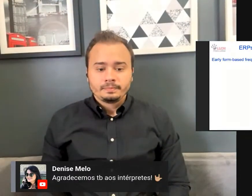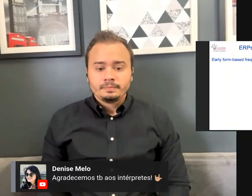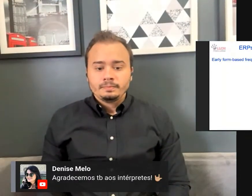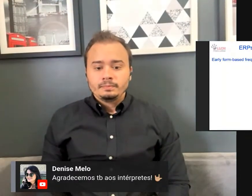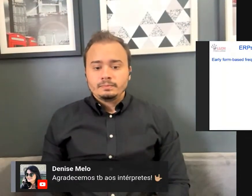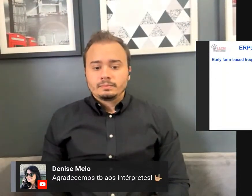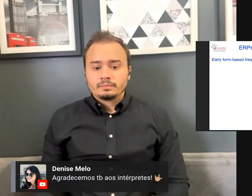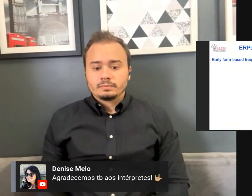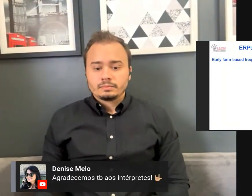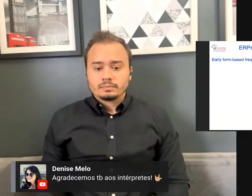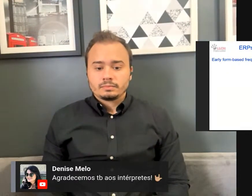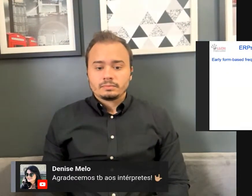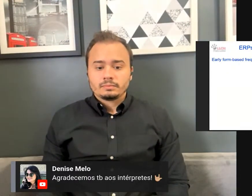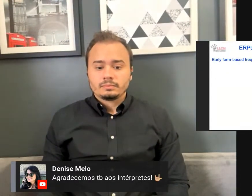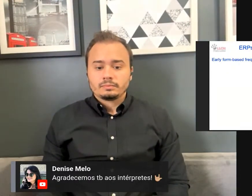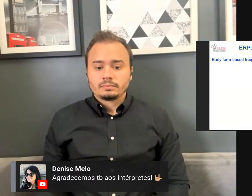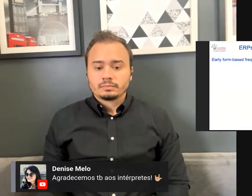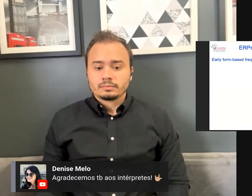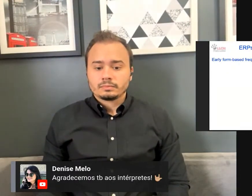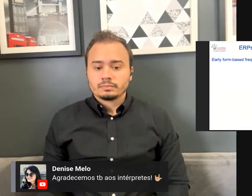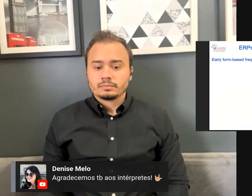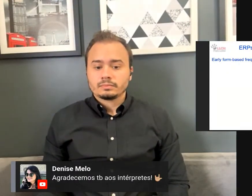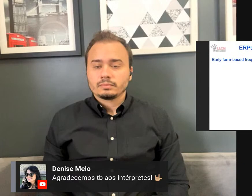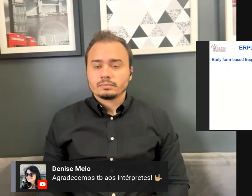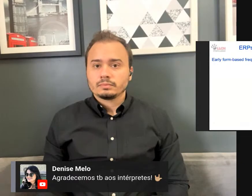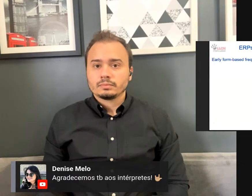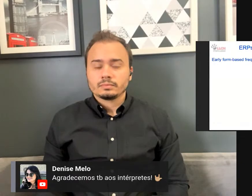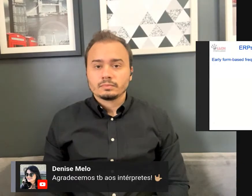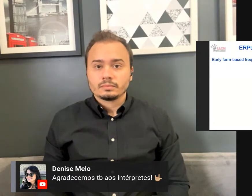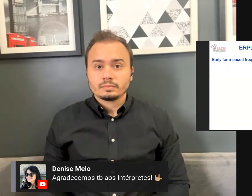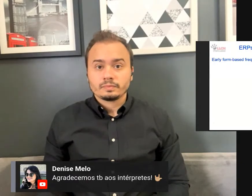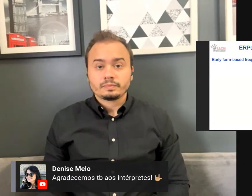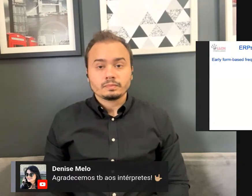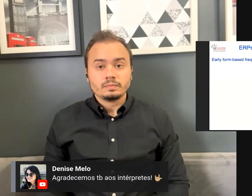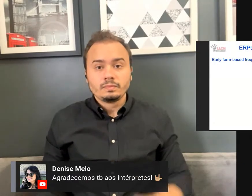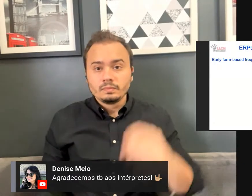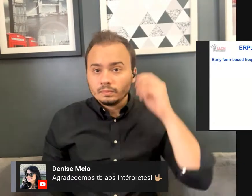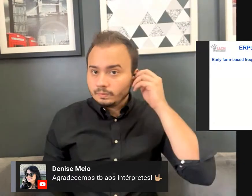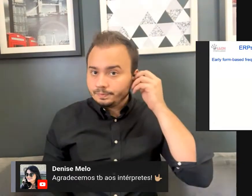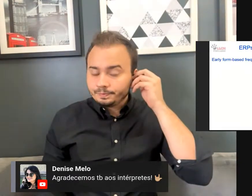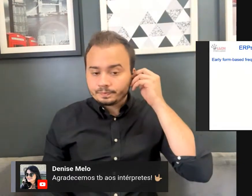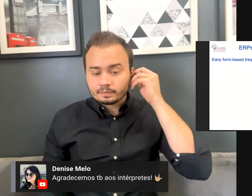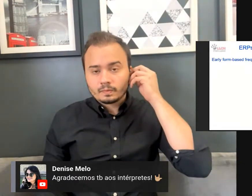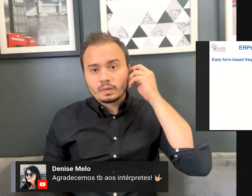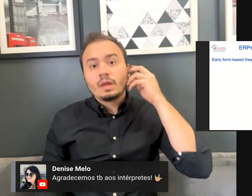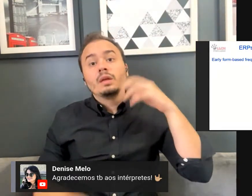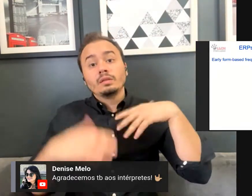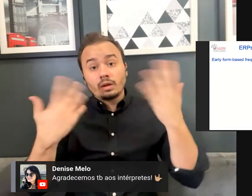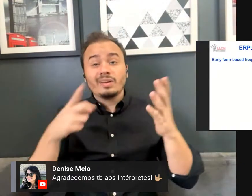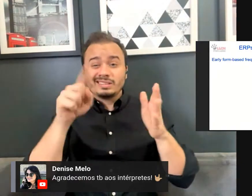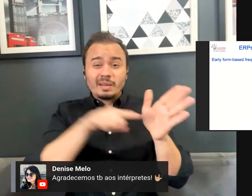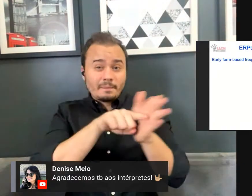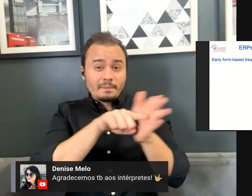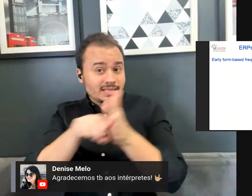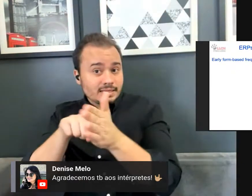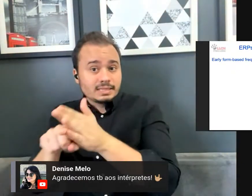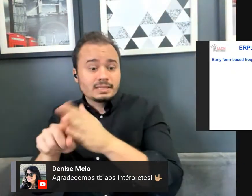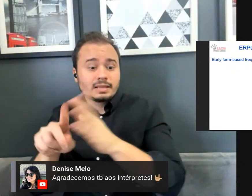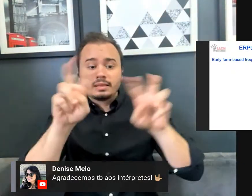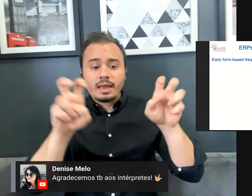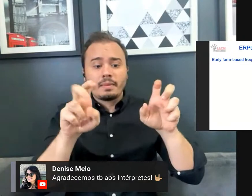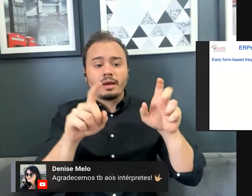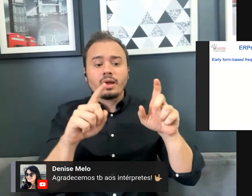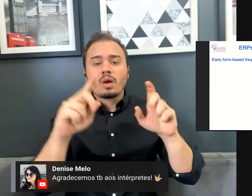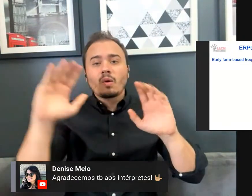So psycholinguistic models of frequency often propose that their frequency is represented in